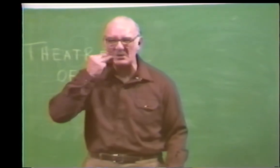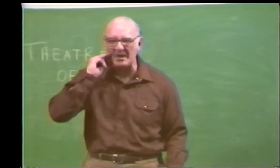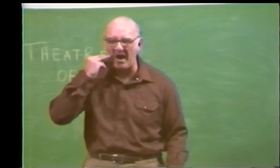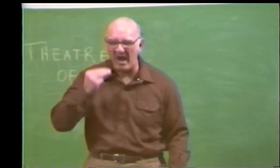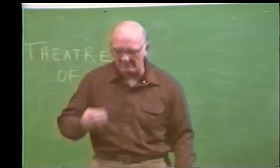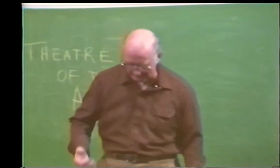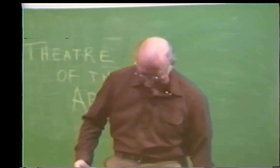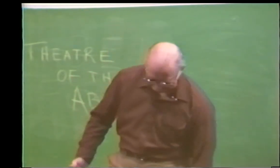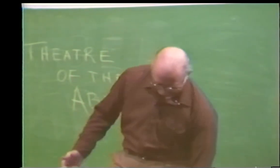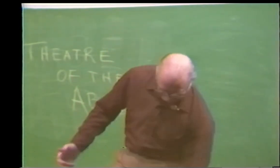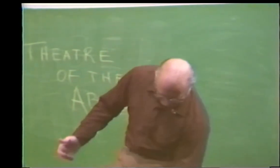Chewing gum.